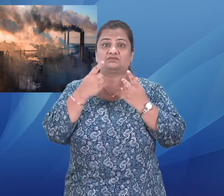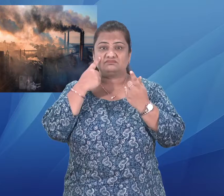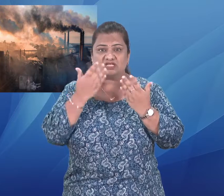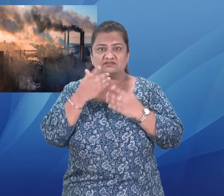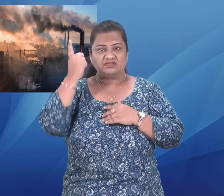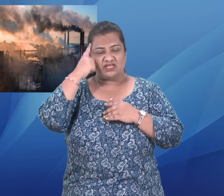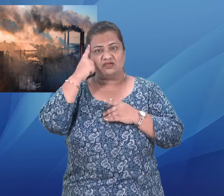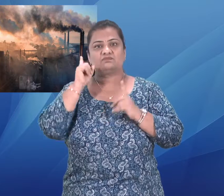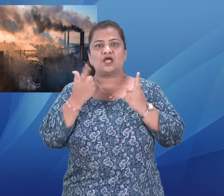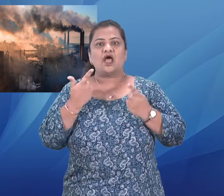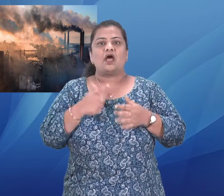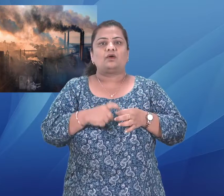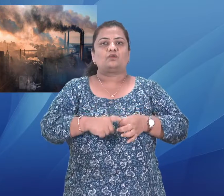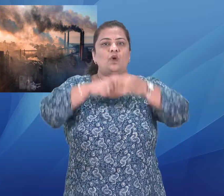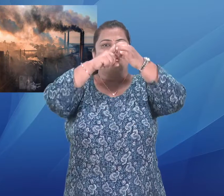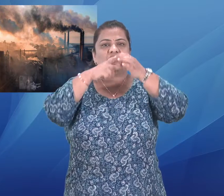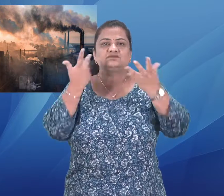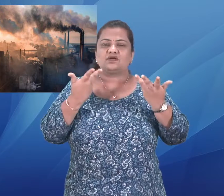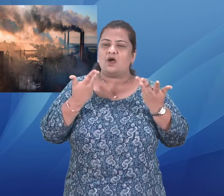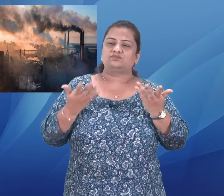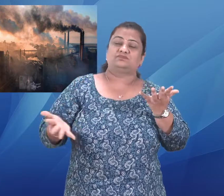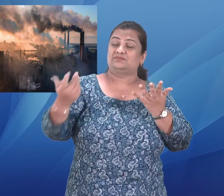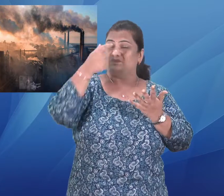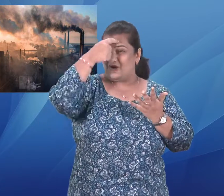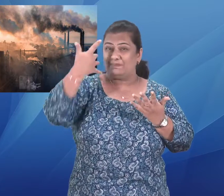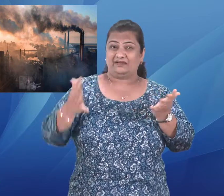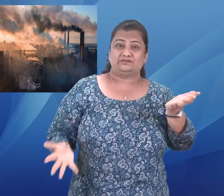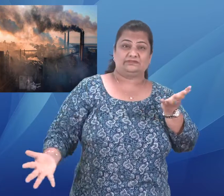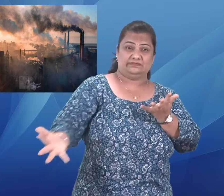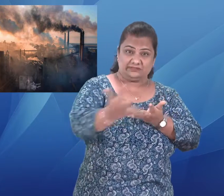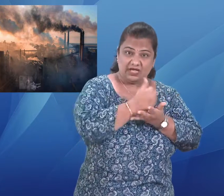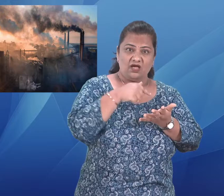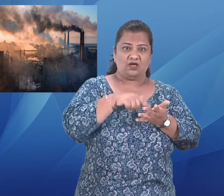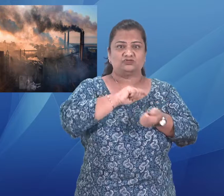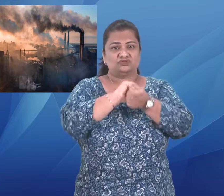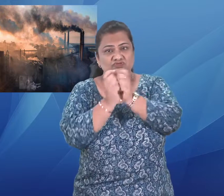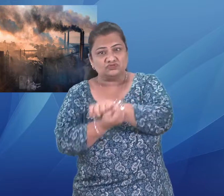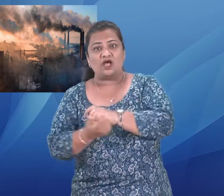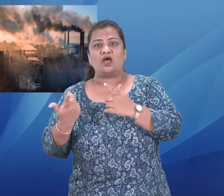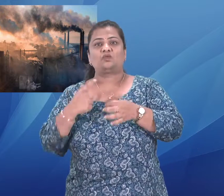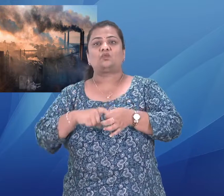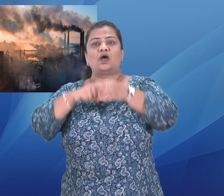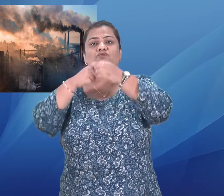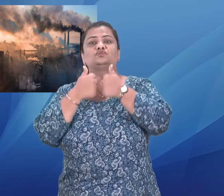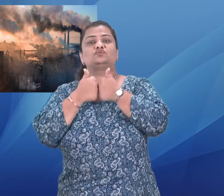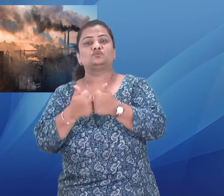than 6,000 cities and other settlements across 117 countries, representing around 80% of urban